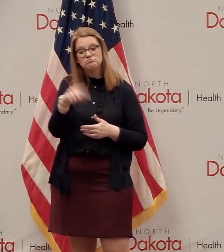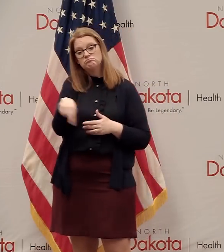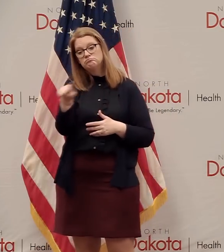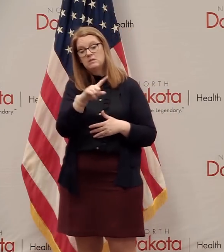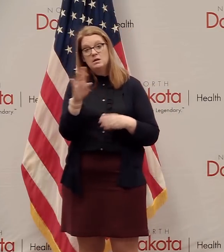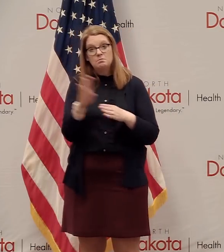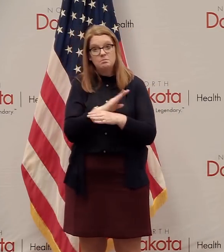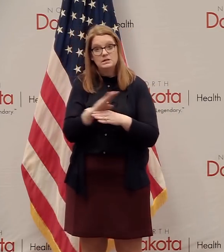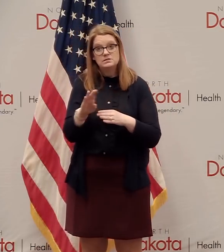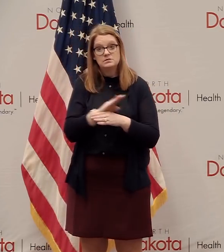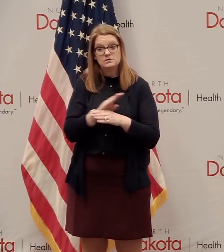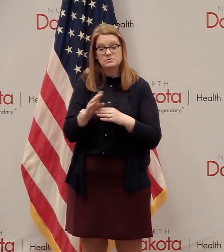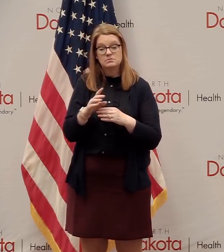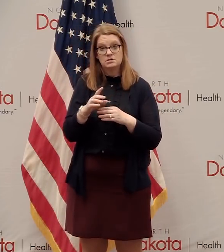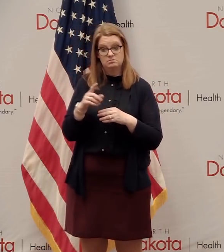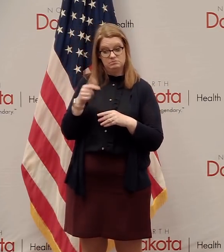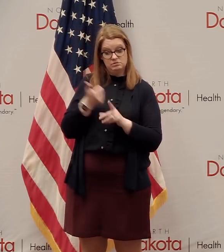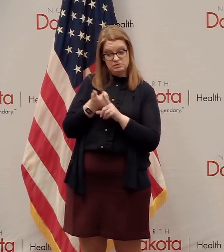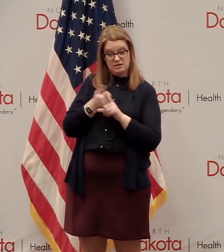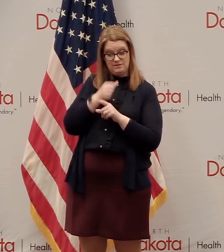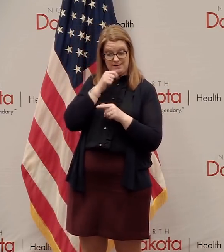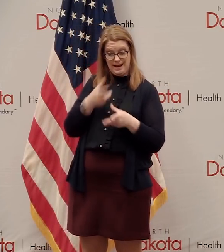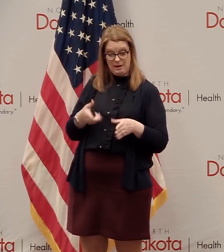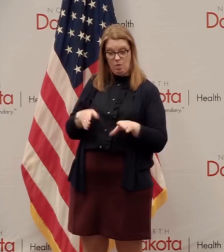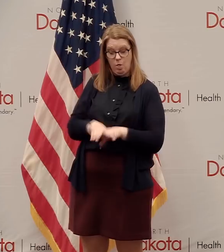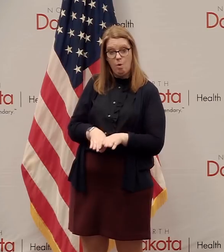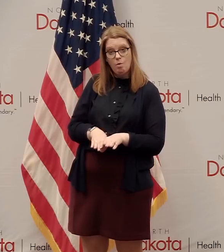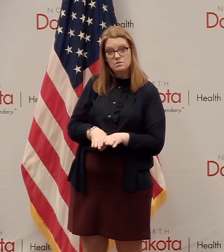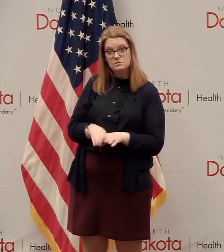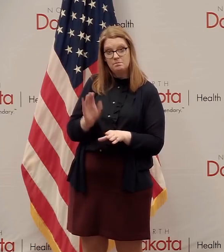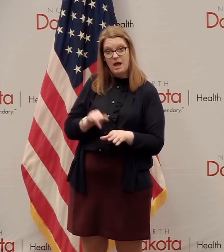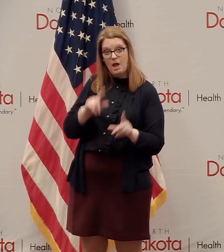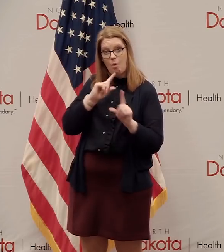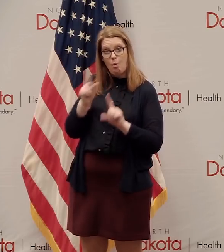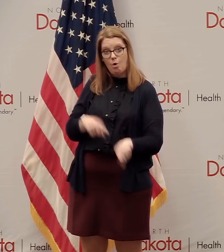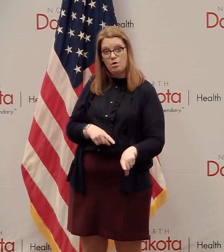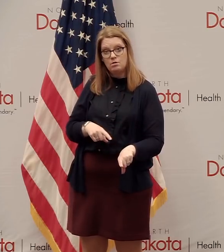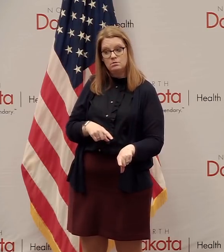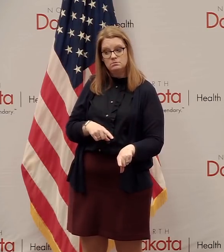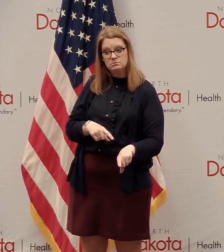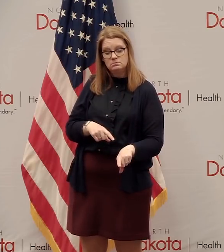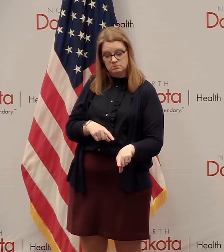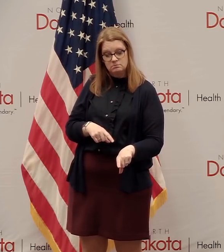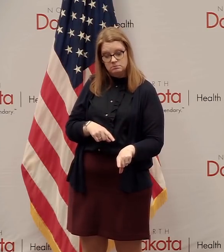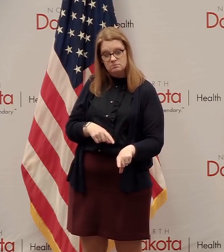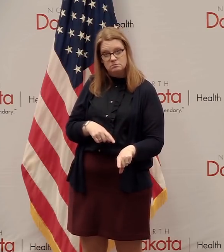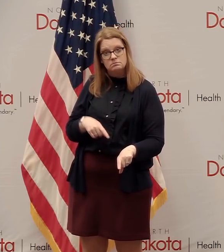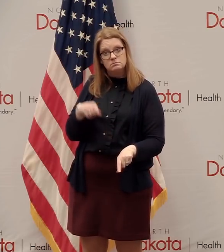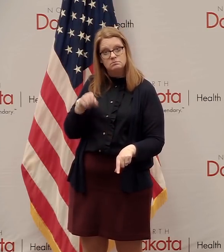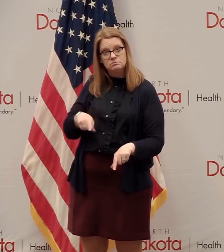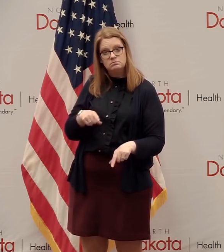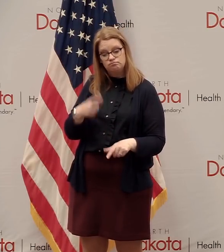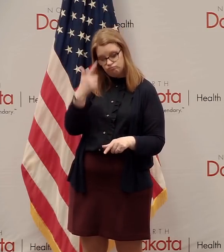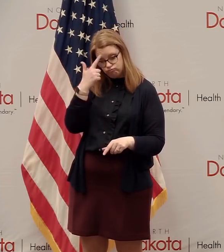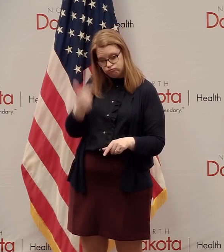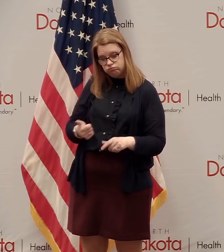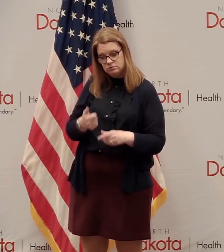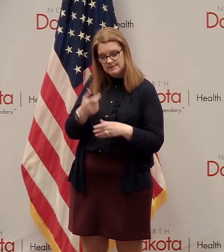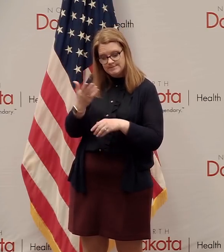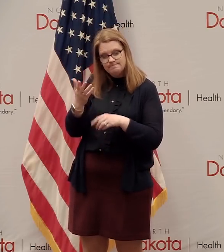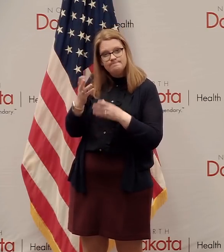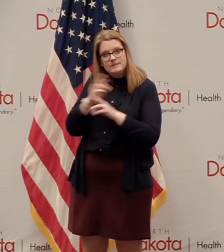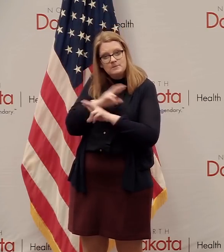was not closed by an order of ours is eligible at any time to chart their own reopening path.